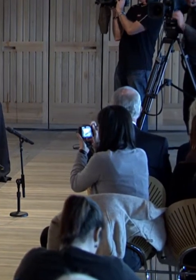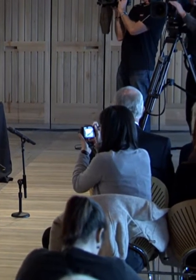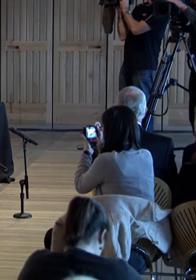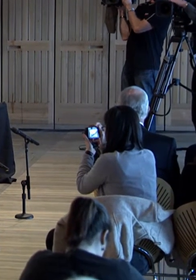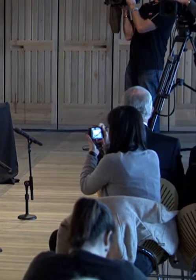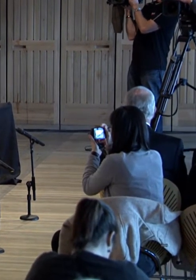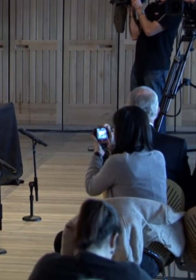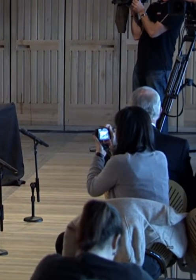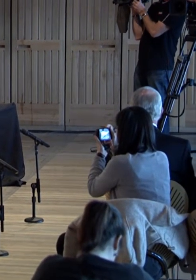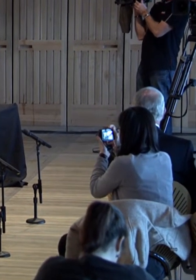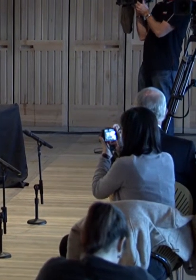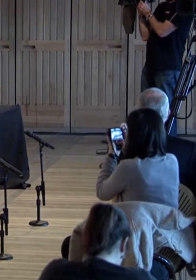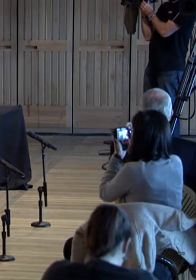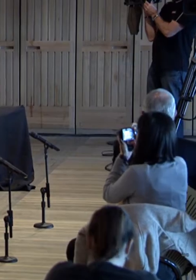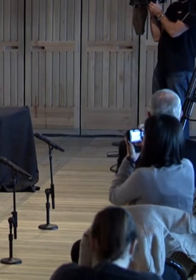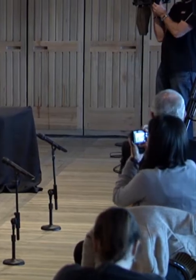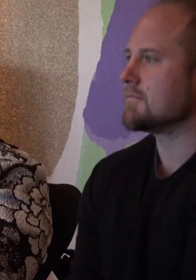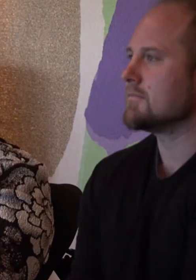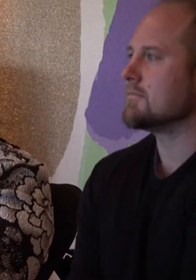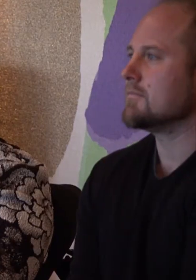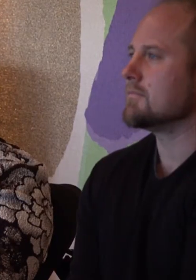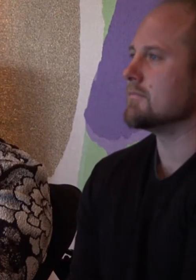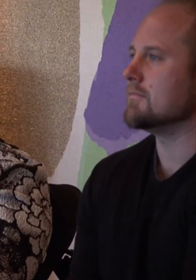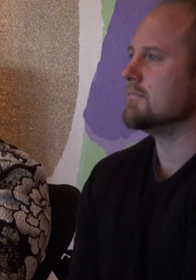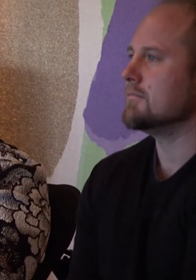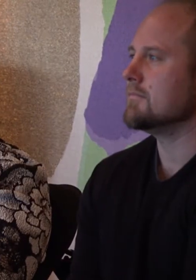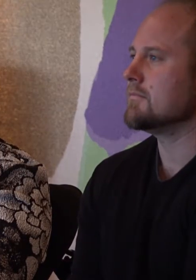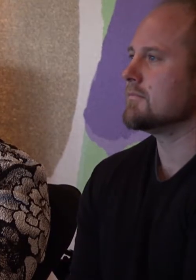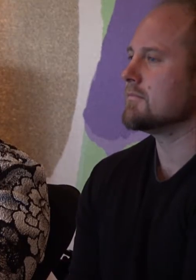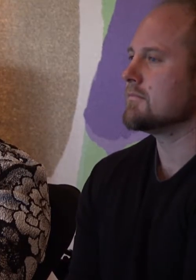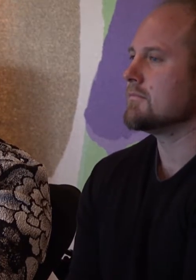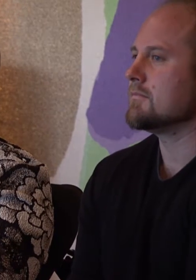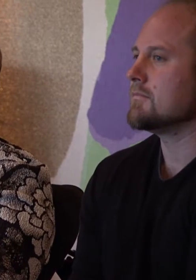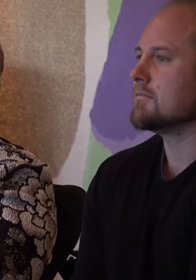when hopes were high and life worth living.